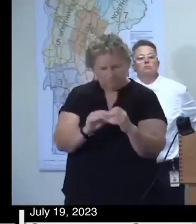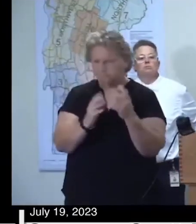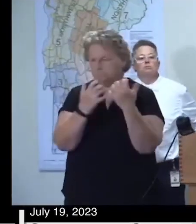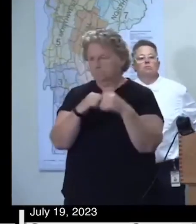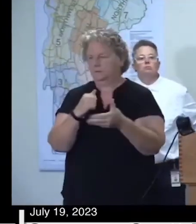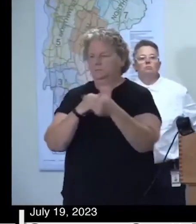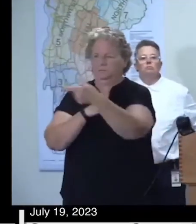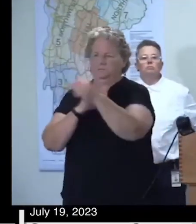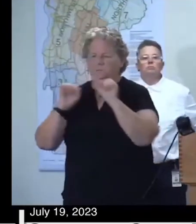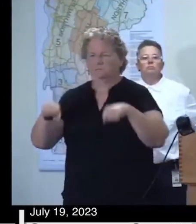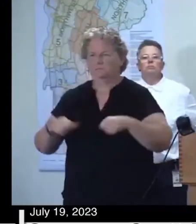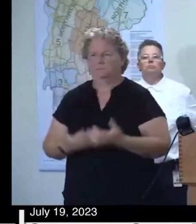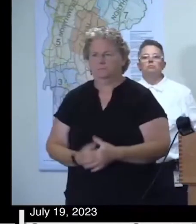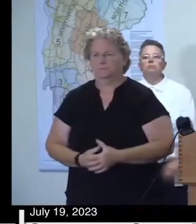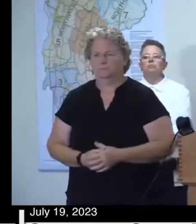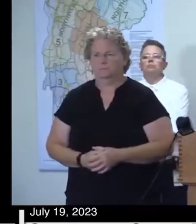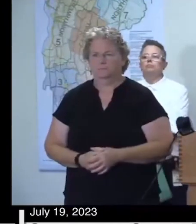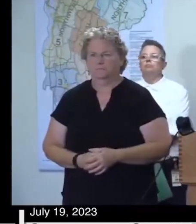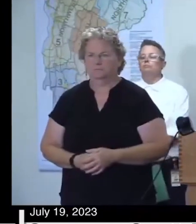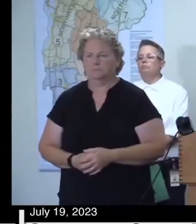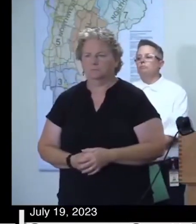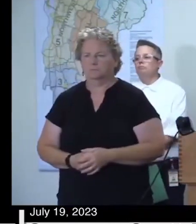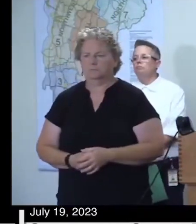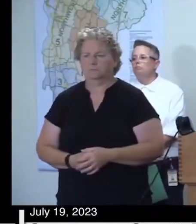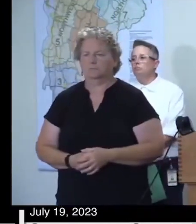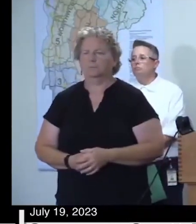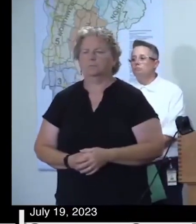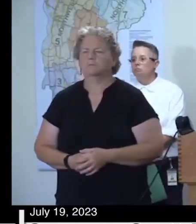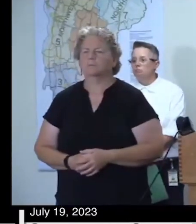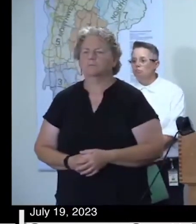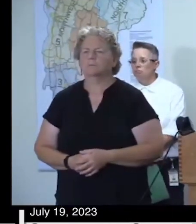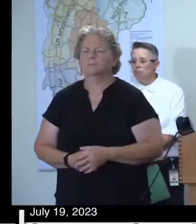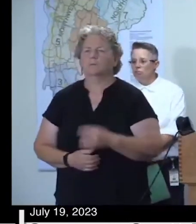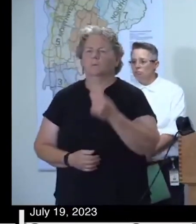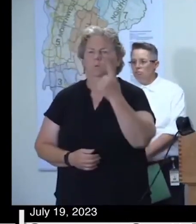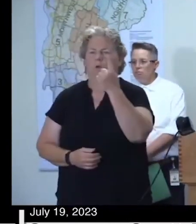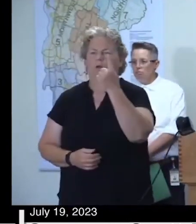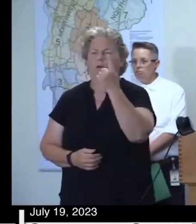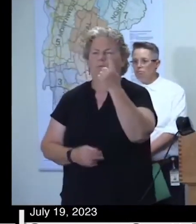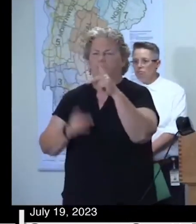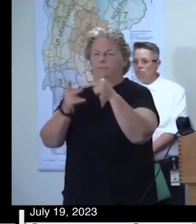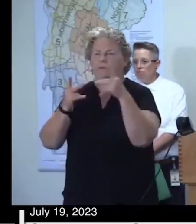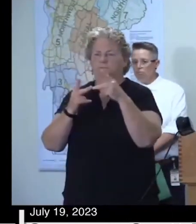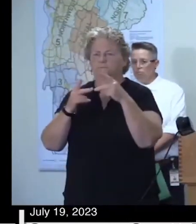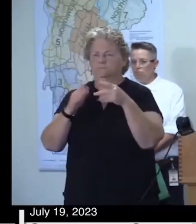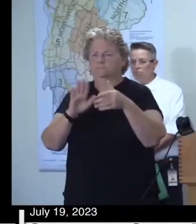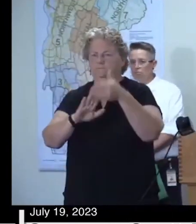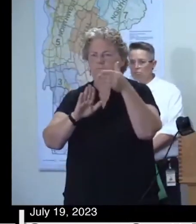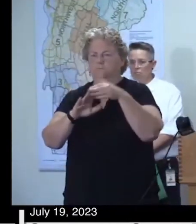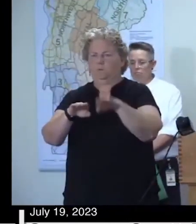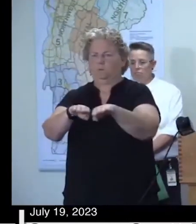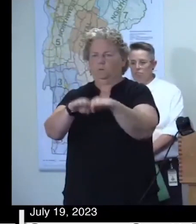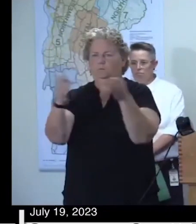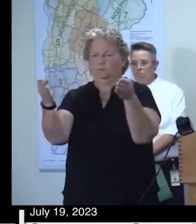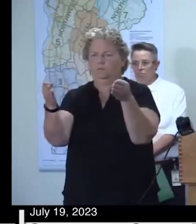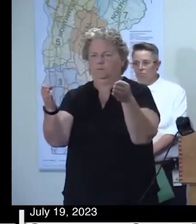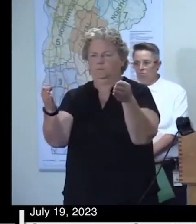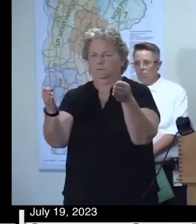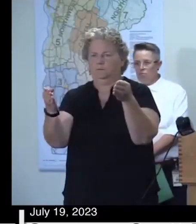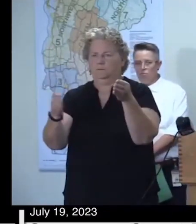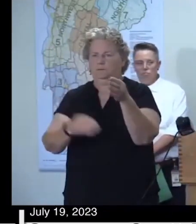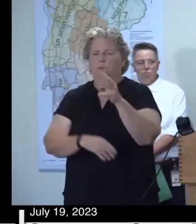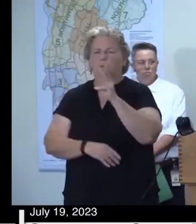some capability, and we have one right now. Closest one here would be in Waterbury. And so that's where people can go to sign